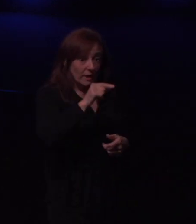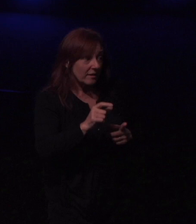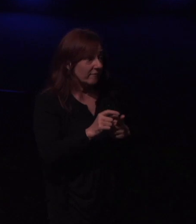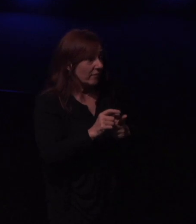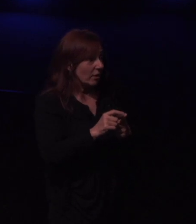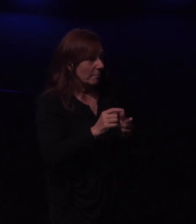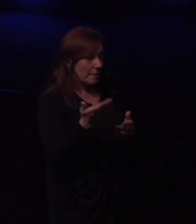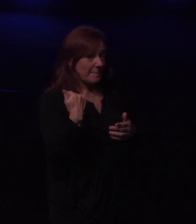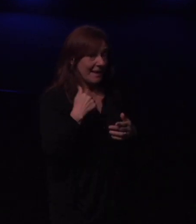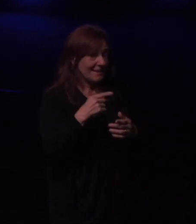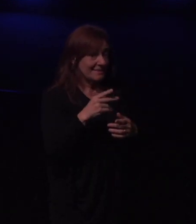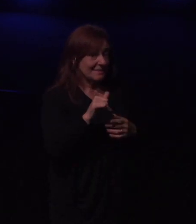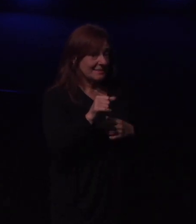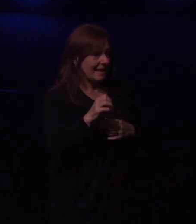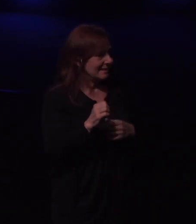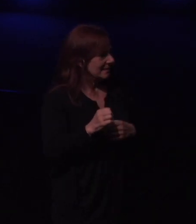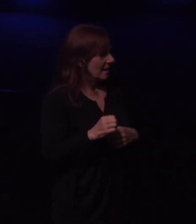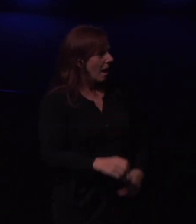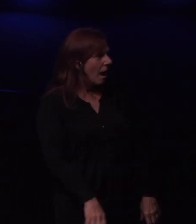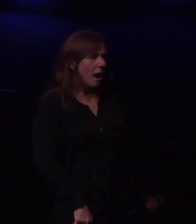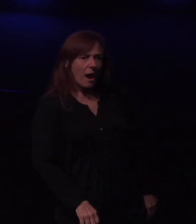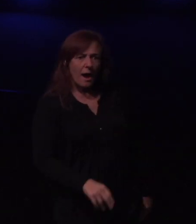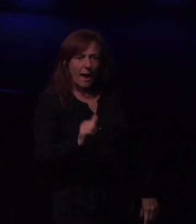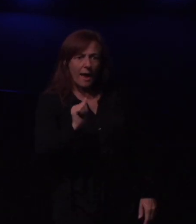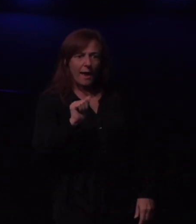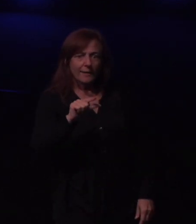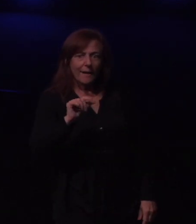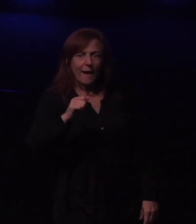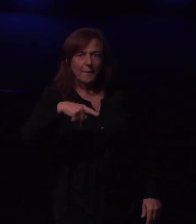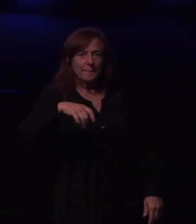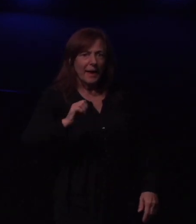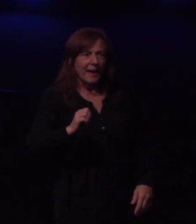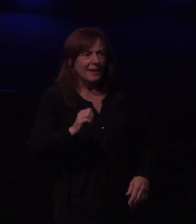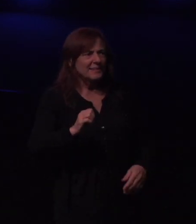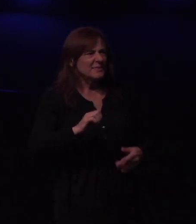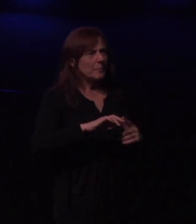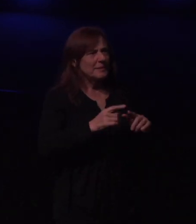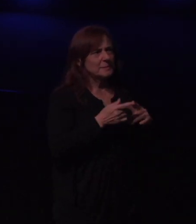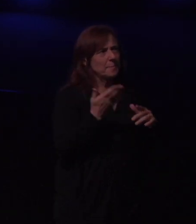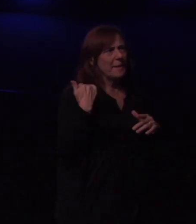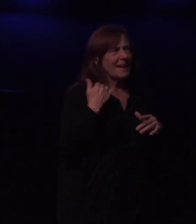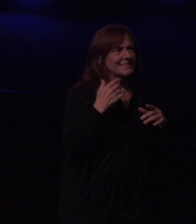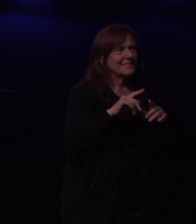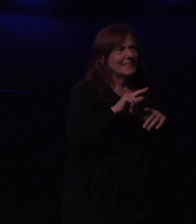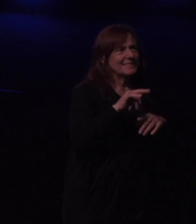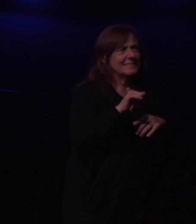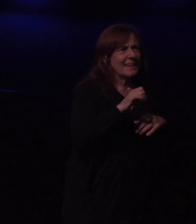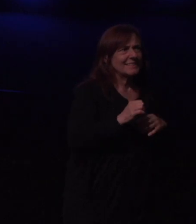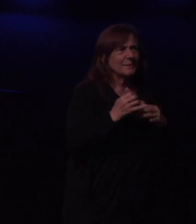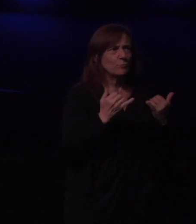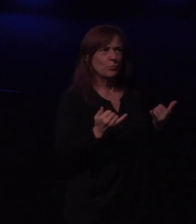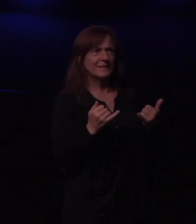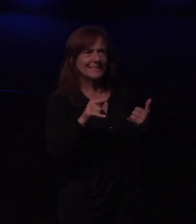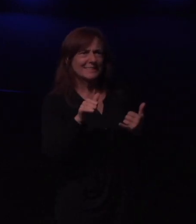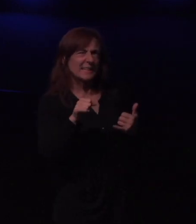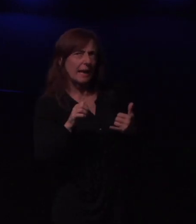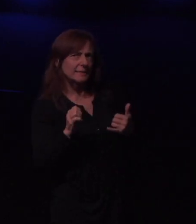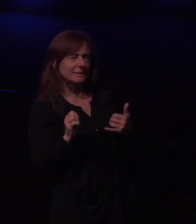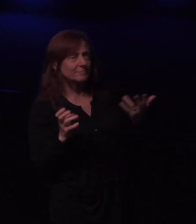a past tense? I did, Taylor. I did. You never know what's going to go down at Simple Church, I tell you what.